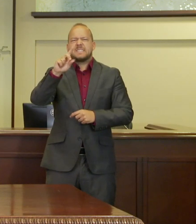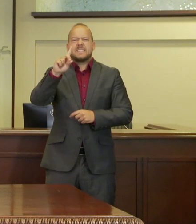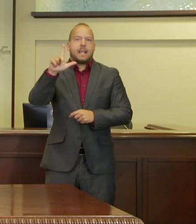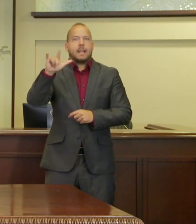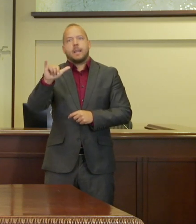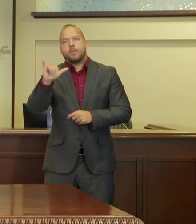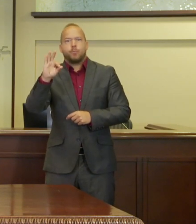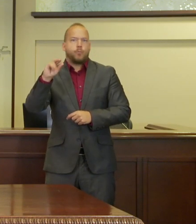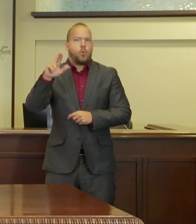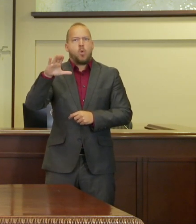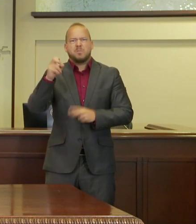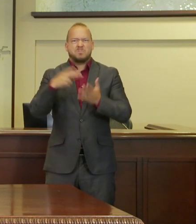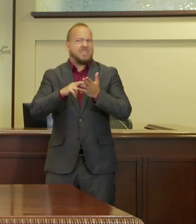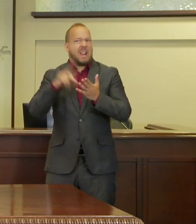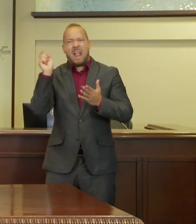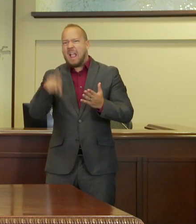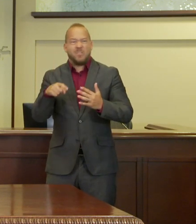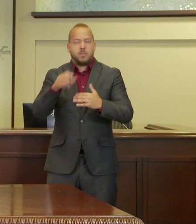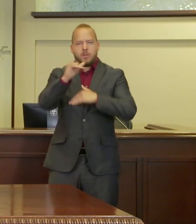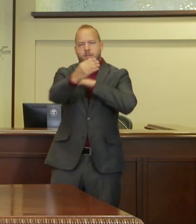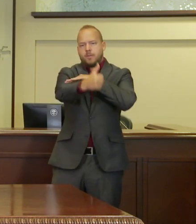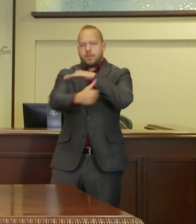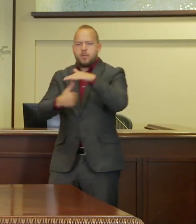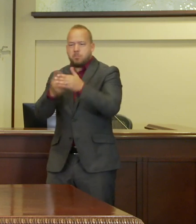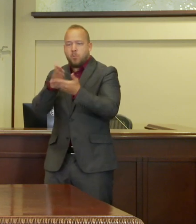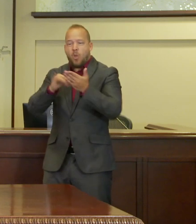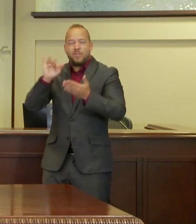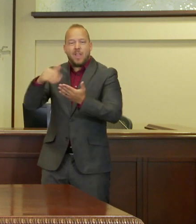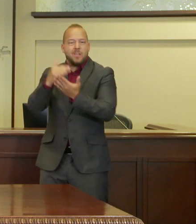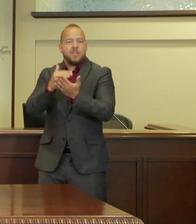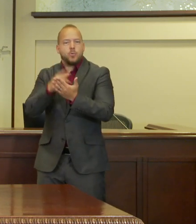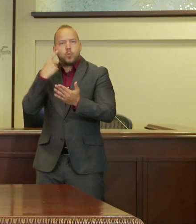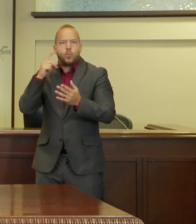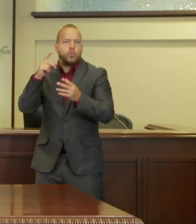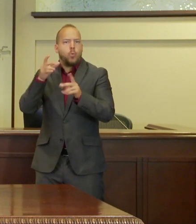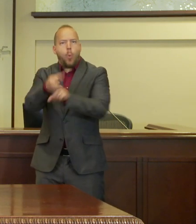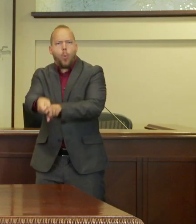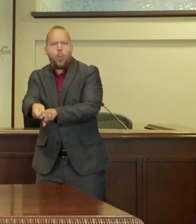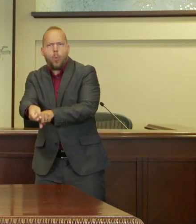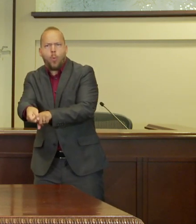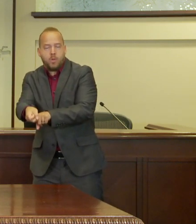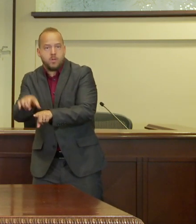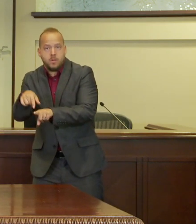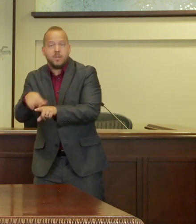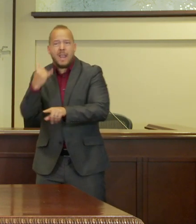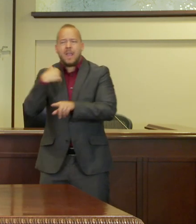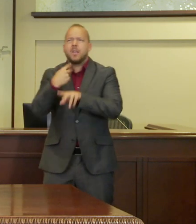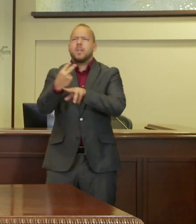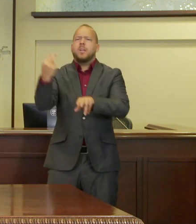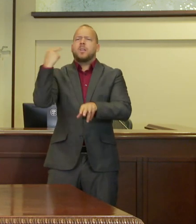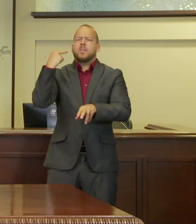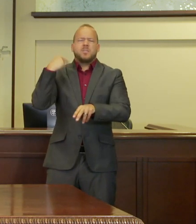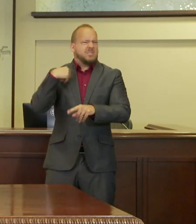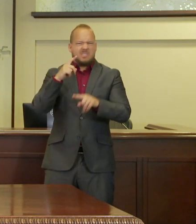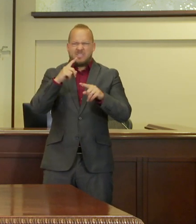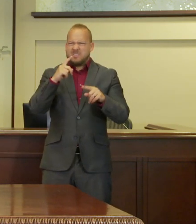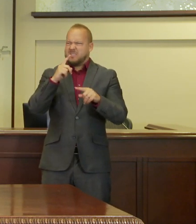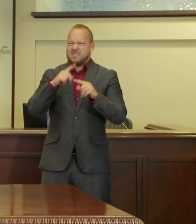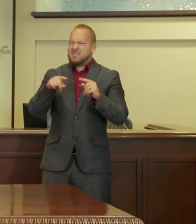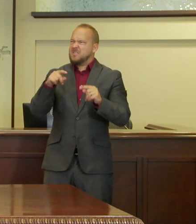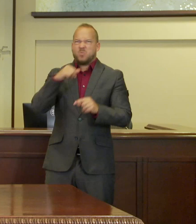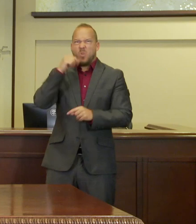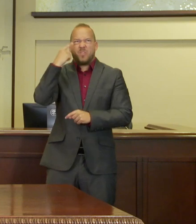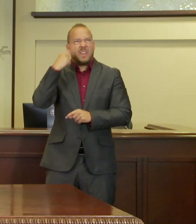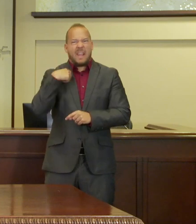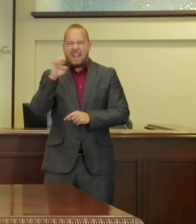deadly force standards. So it is, I can't think of a time that we've used that in the time that I've worked here.